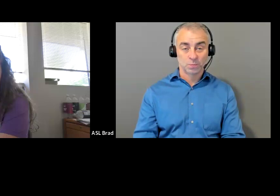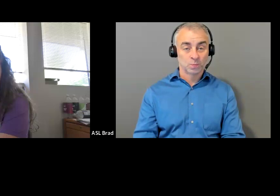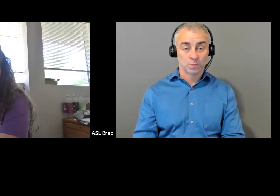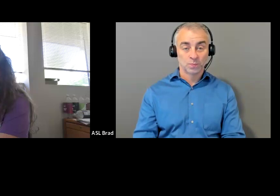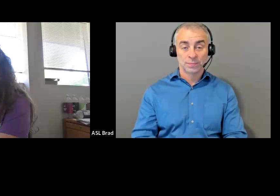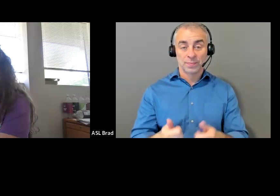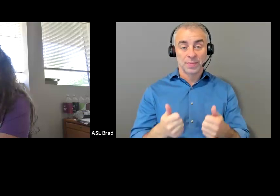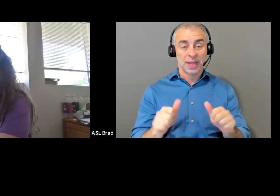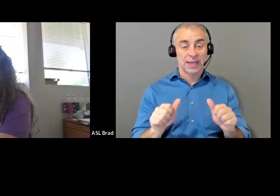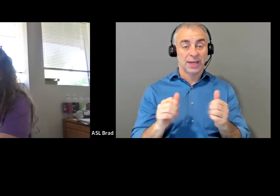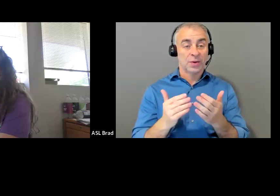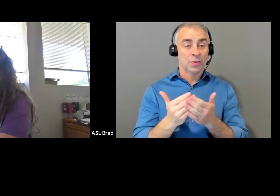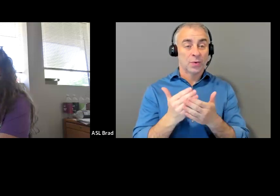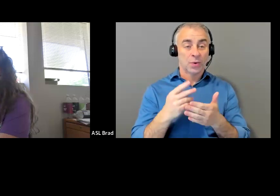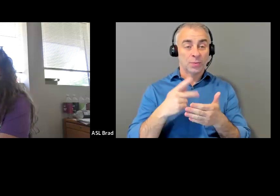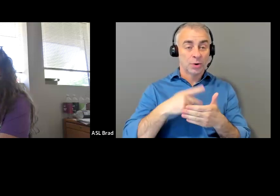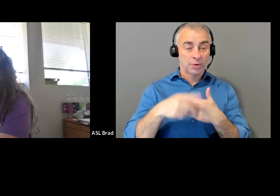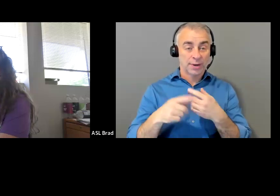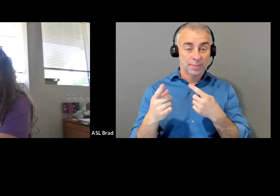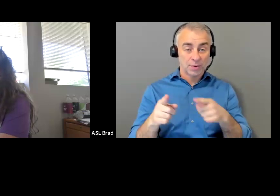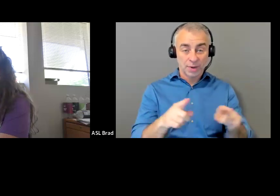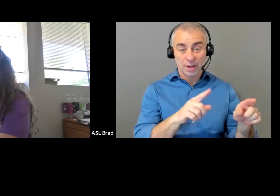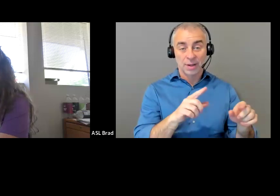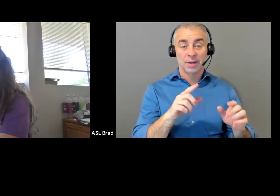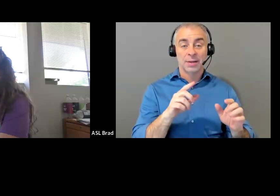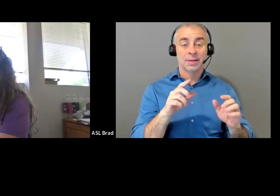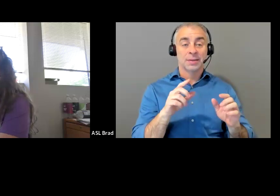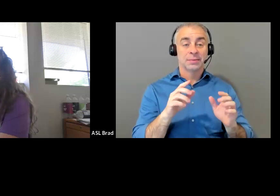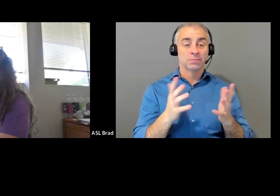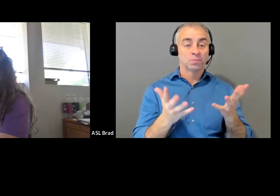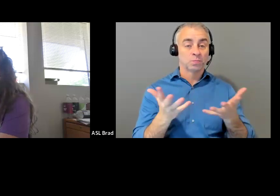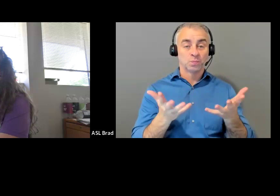Anything, any new programs going on? Any